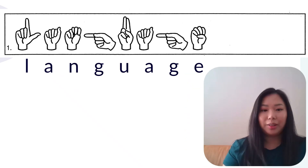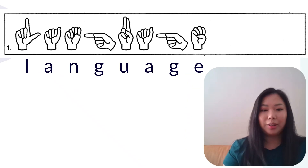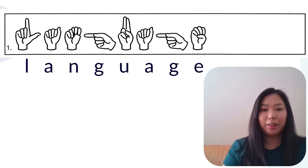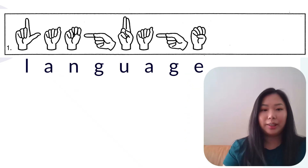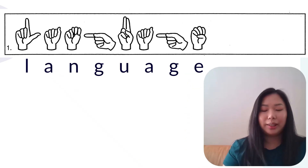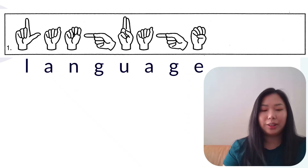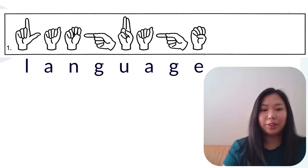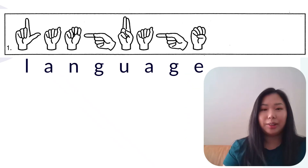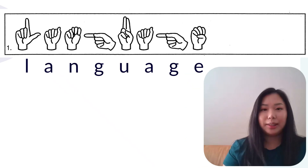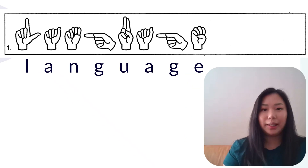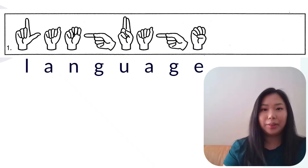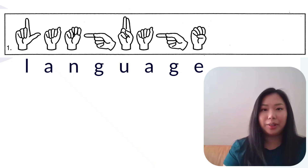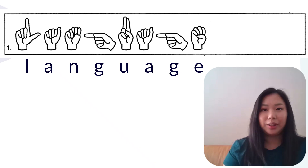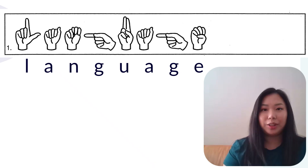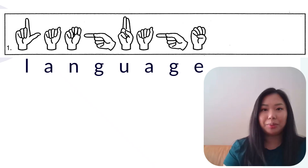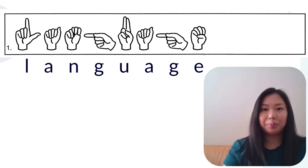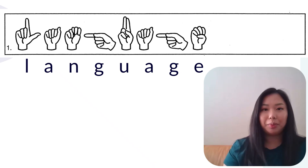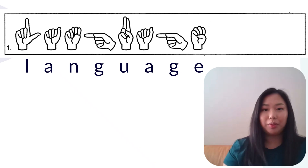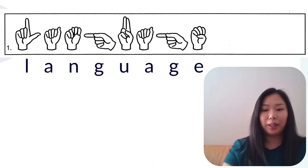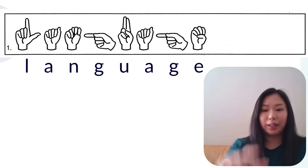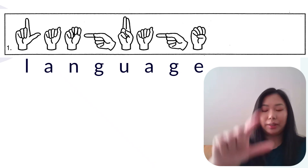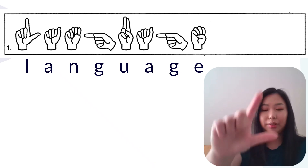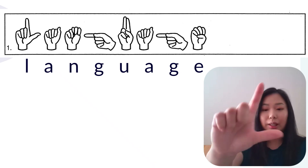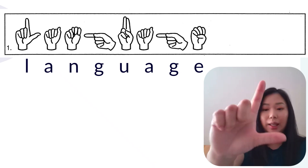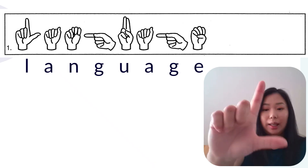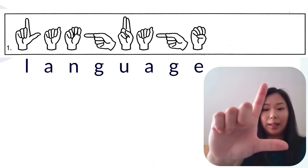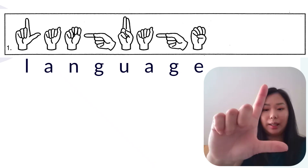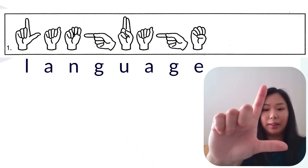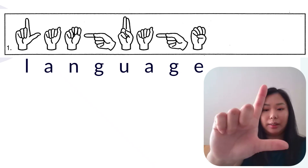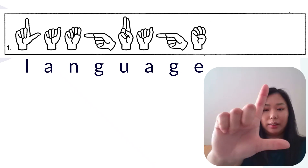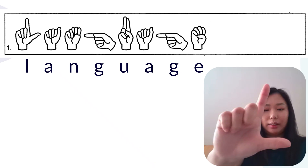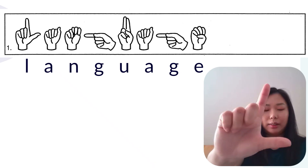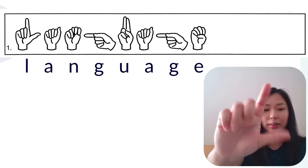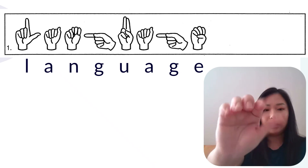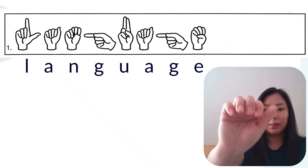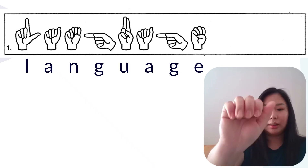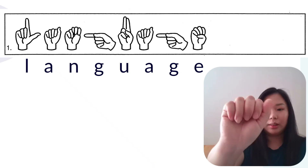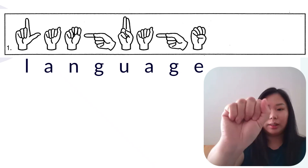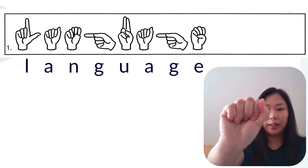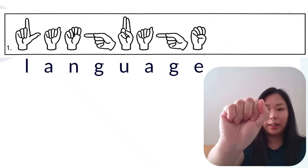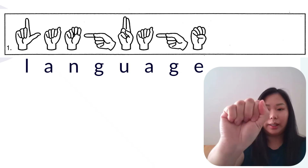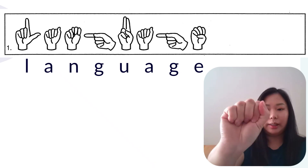The correct answer is language. We have